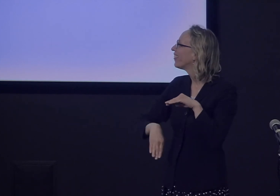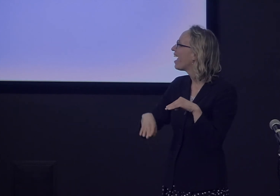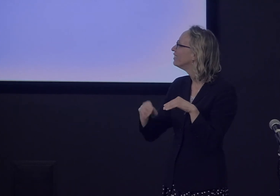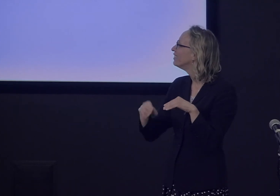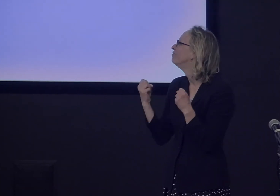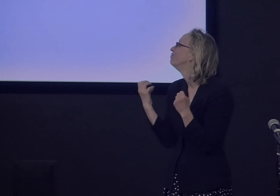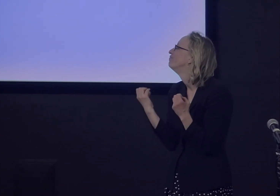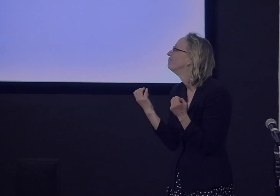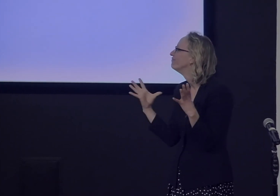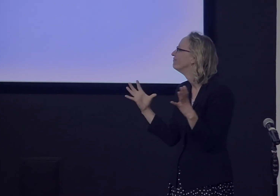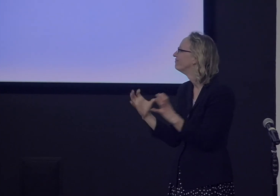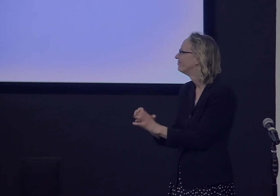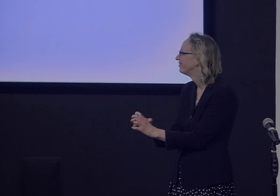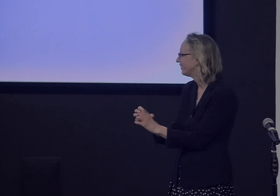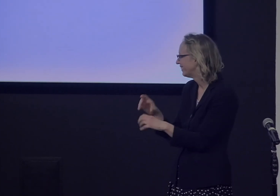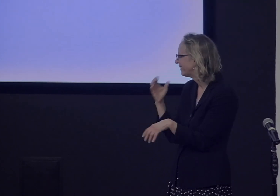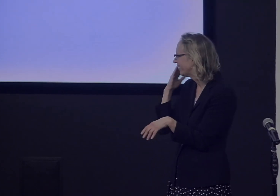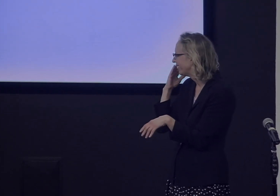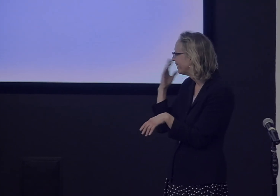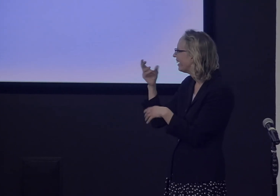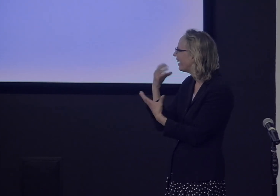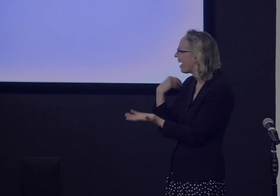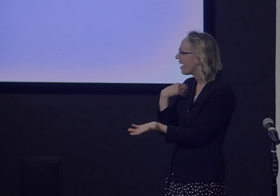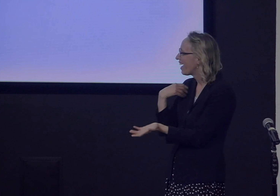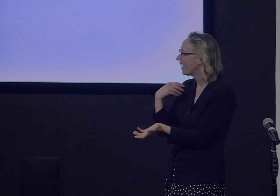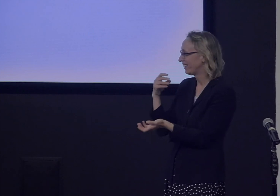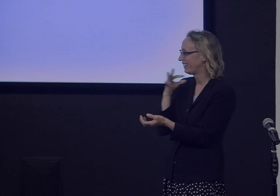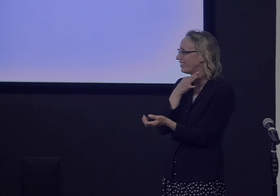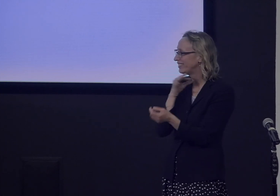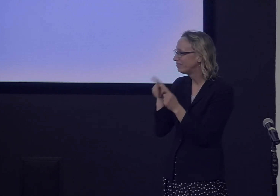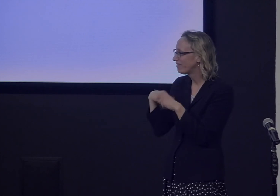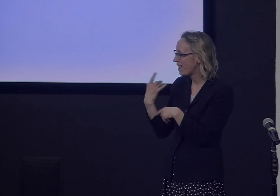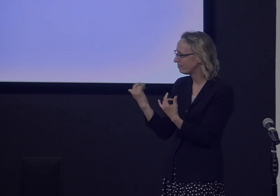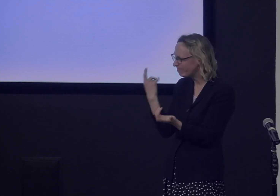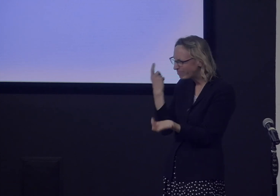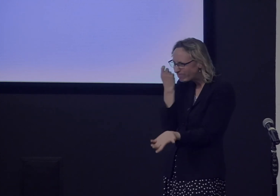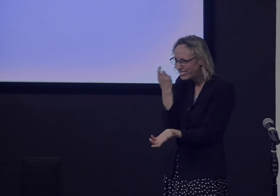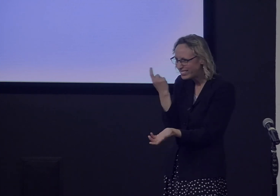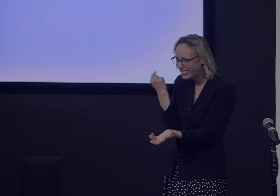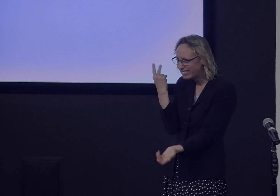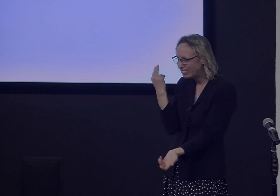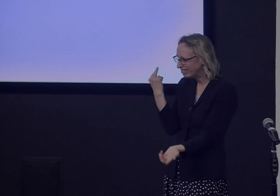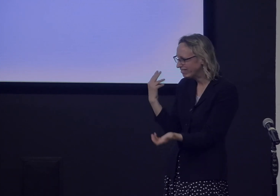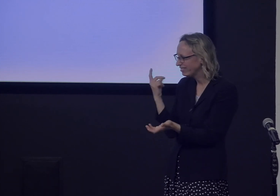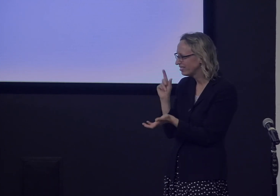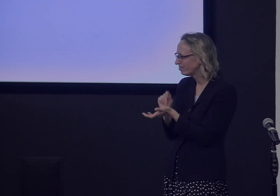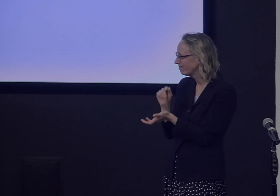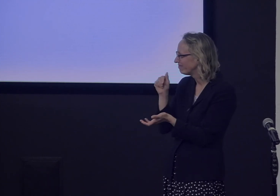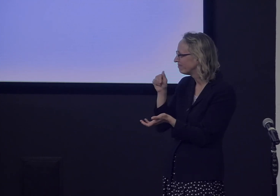or someone, a newer signer or a more fluent signer. So I'm curious about just